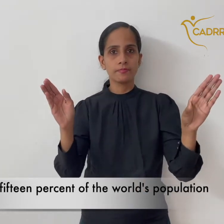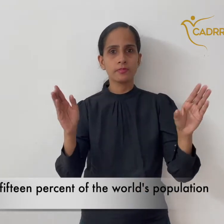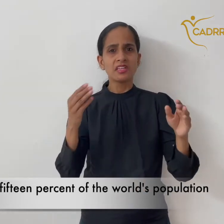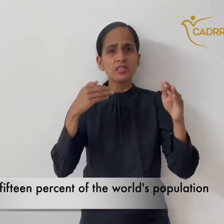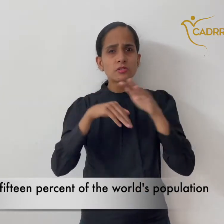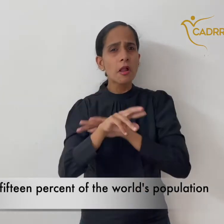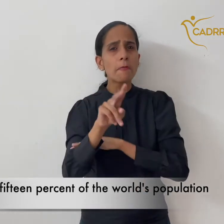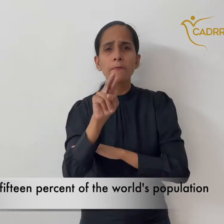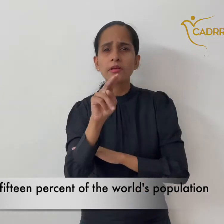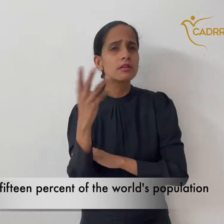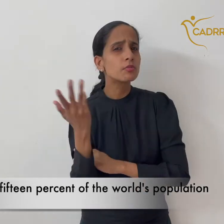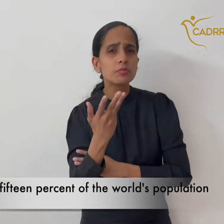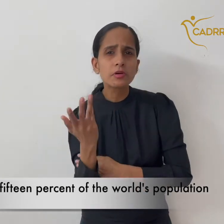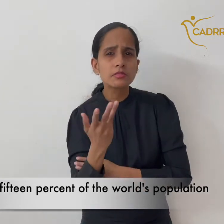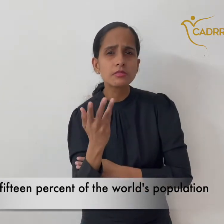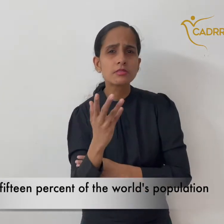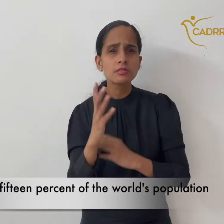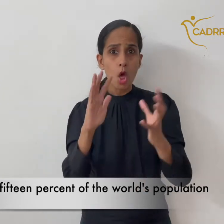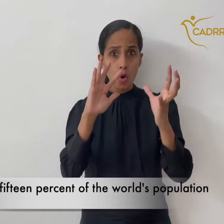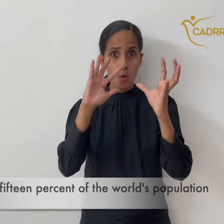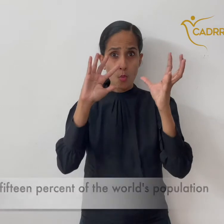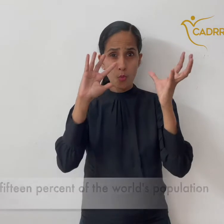15% of the world's population